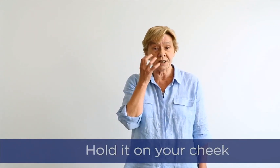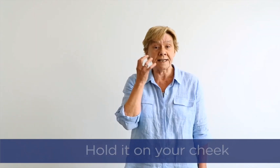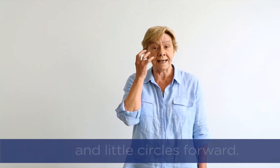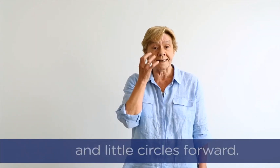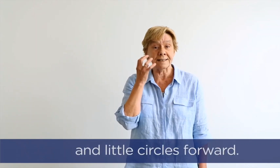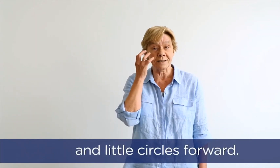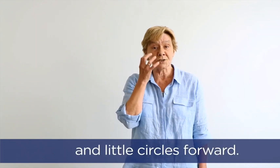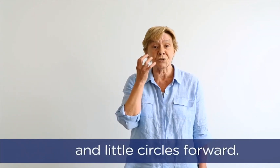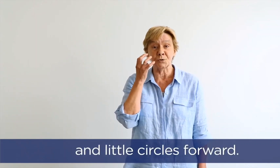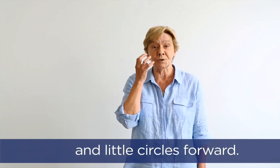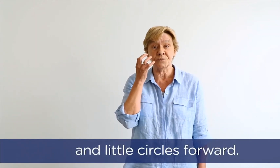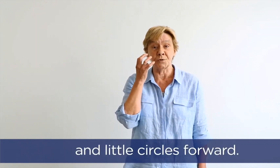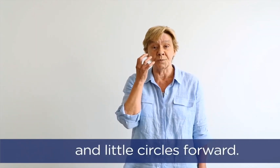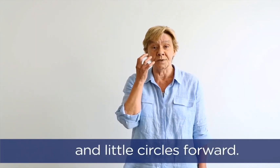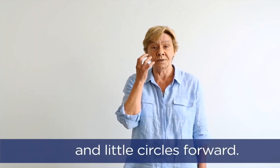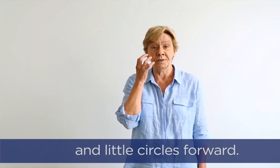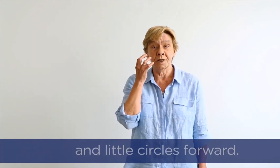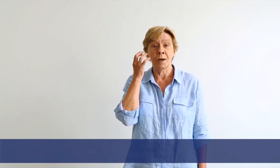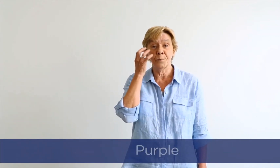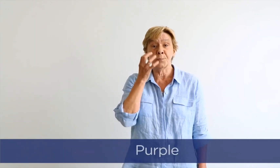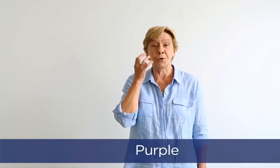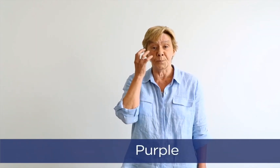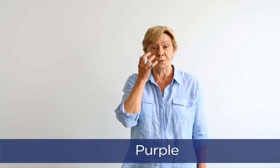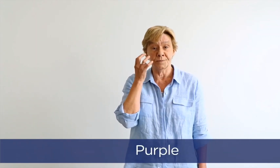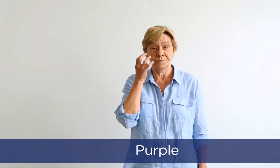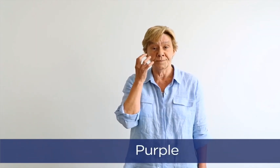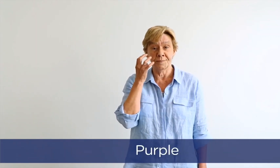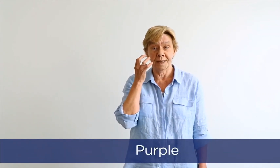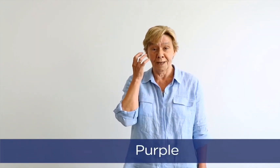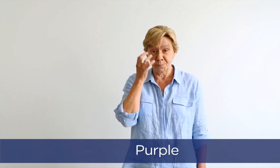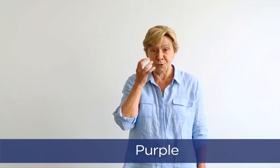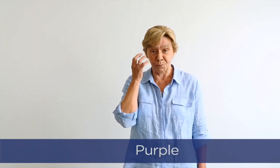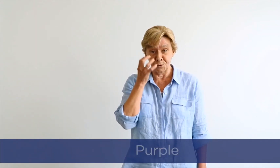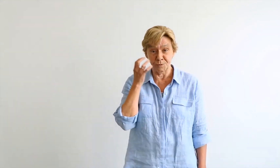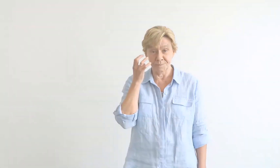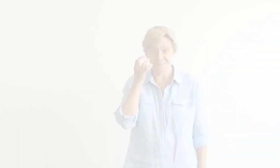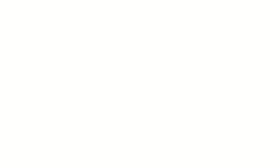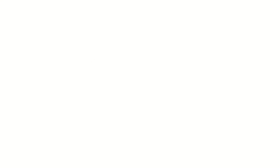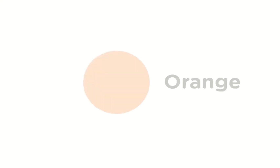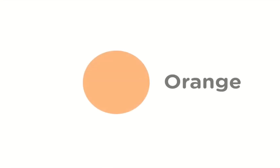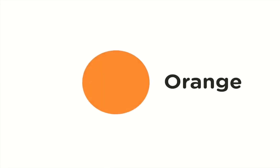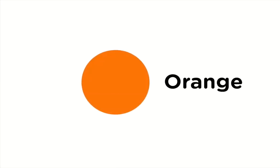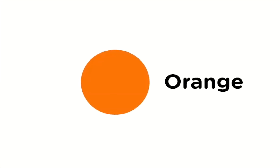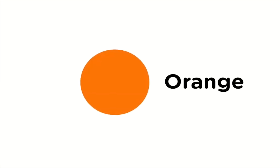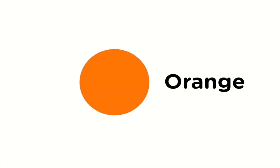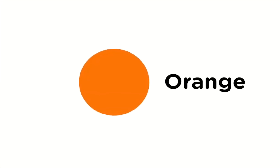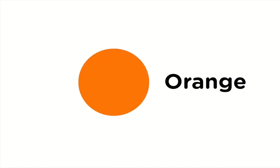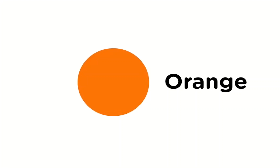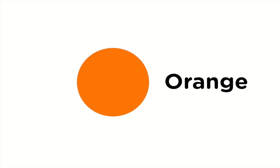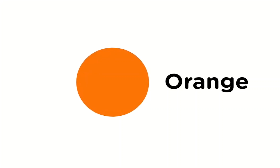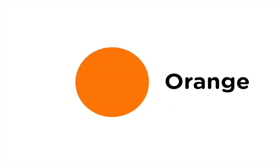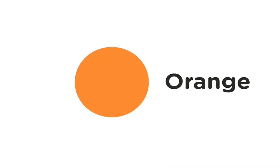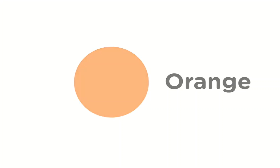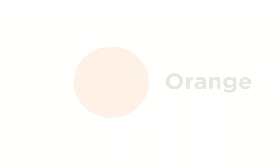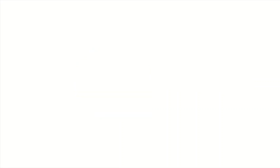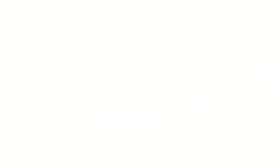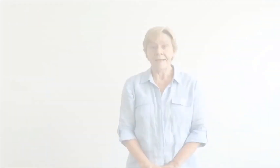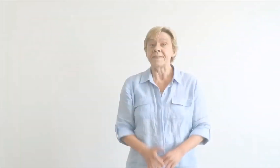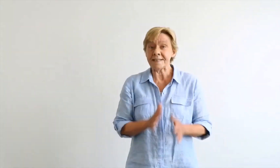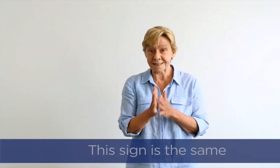cheek and little circles forward. Purple. Purple. orange. This